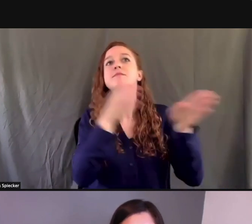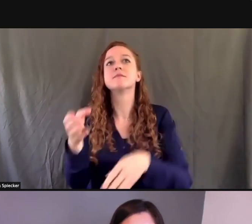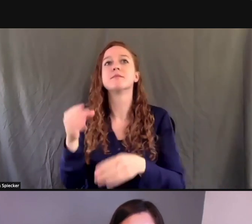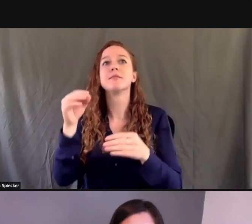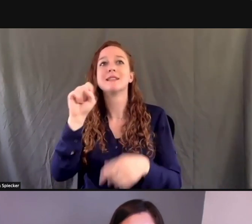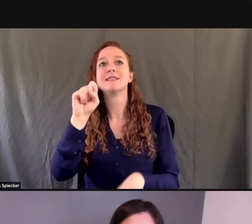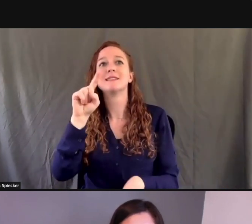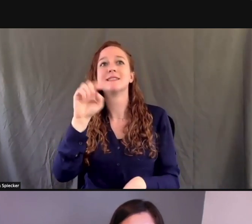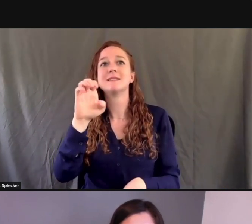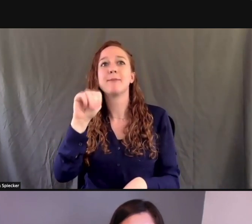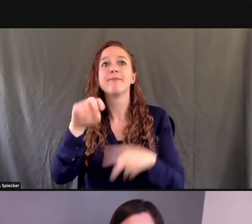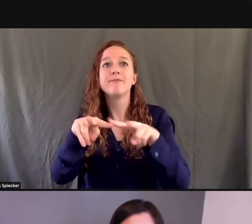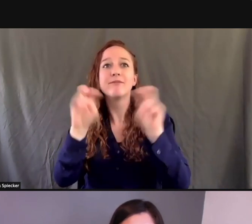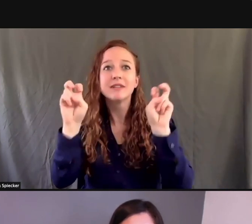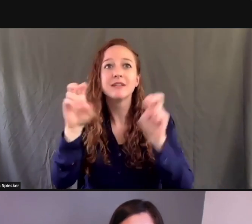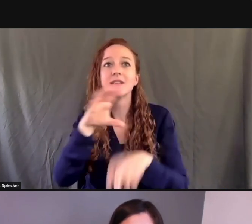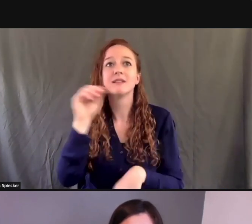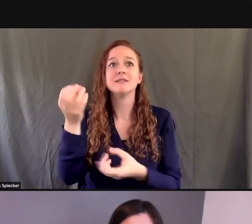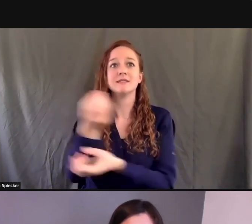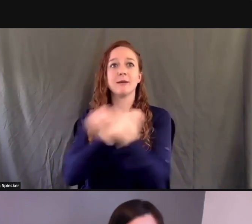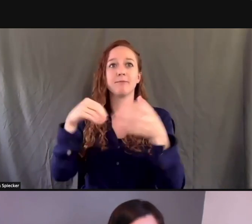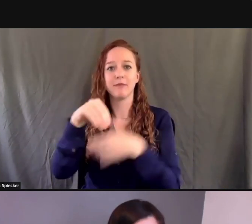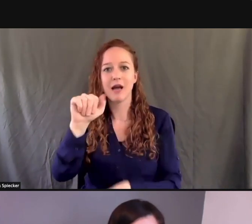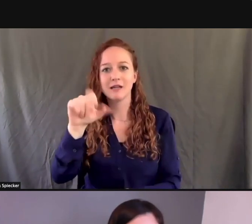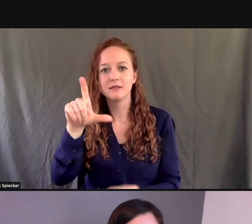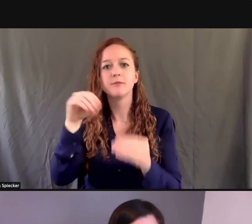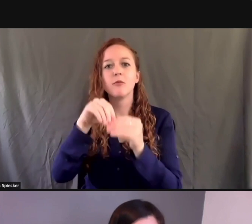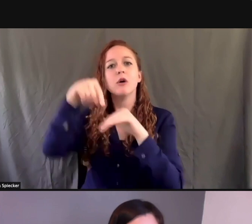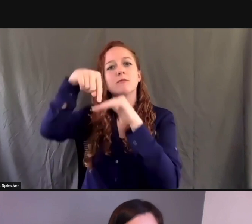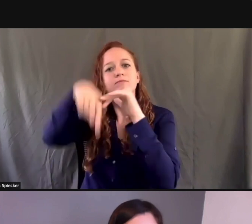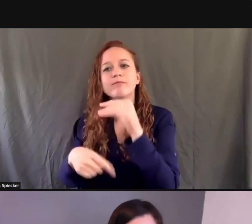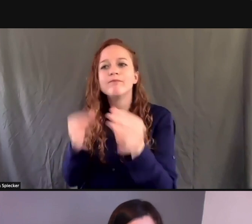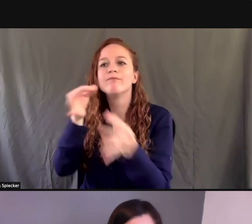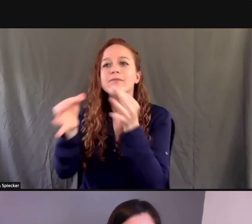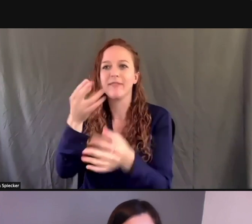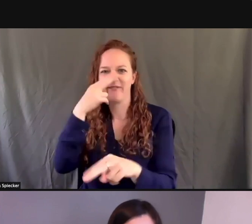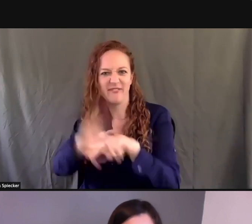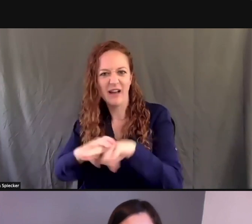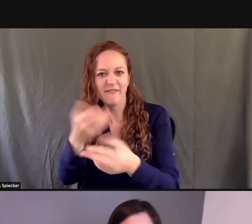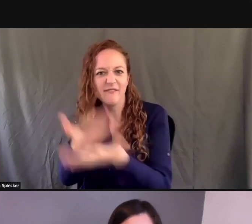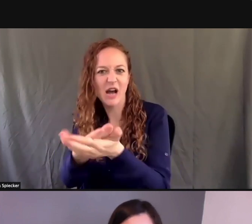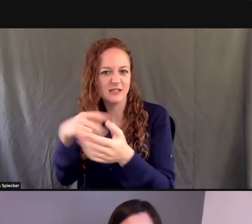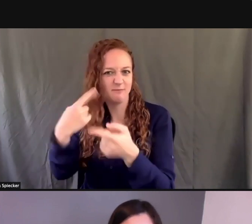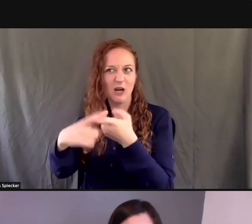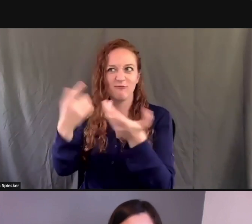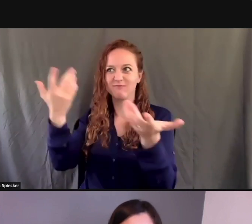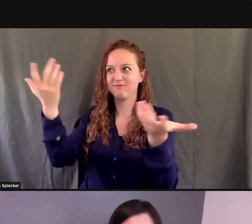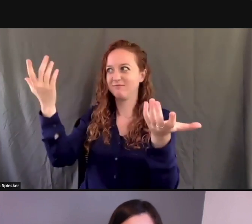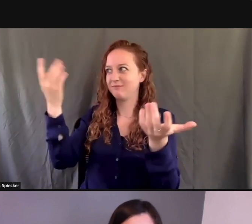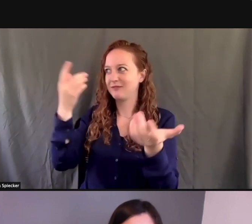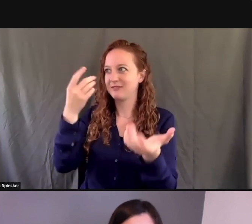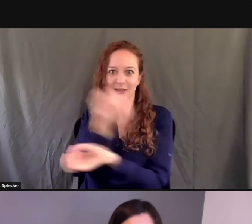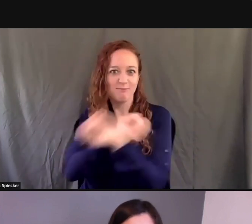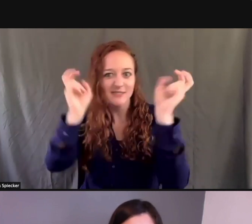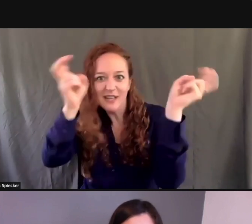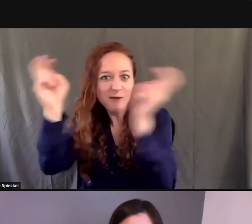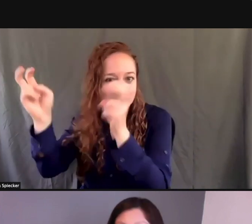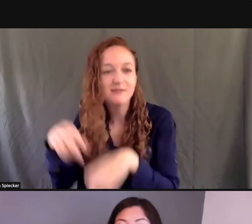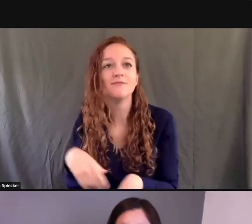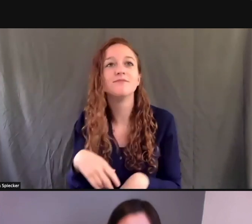from 2011, 2018, we've still been evolving and making adjustments to these sign